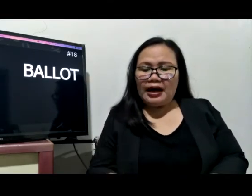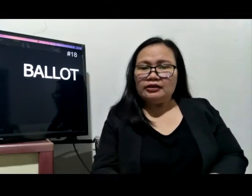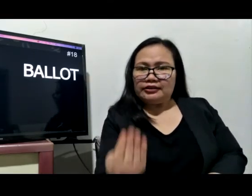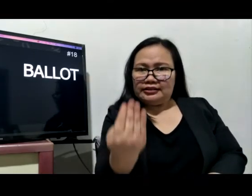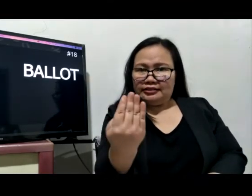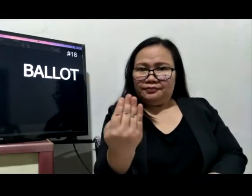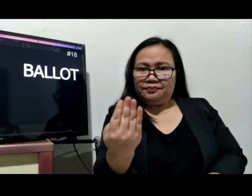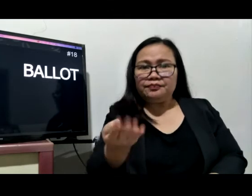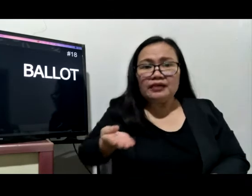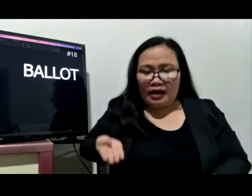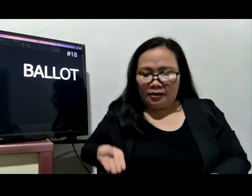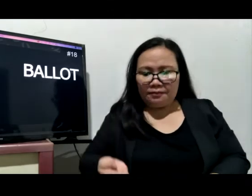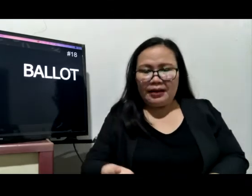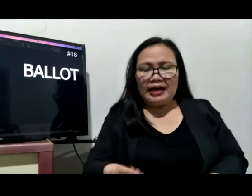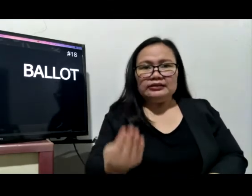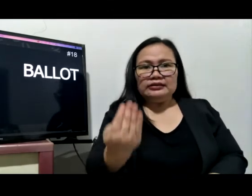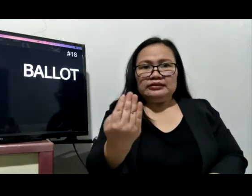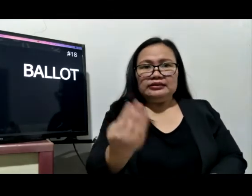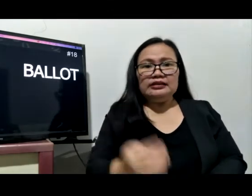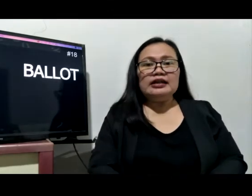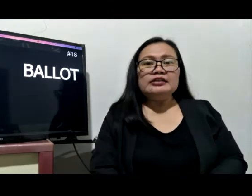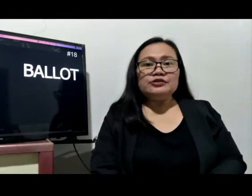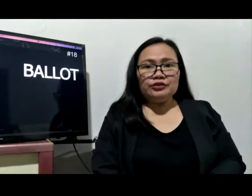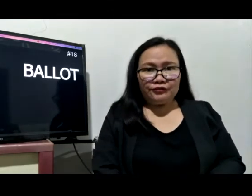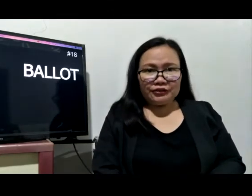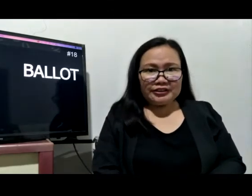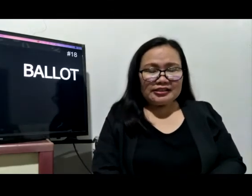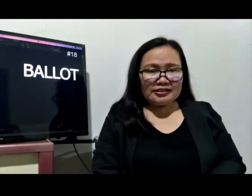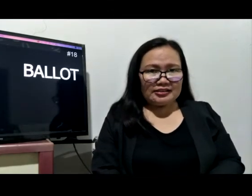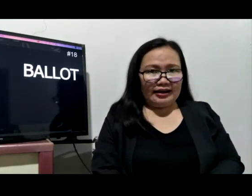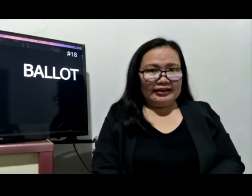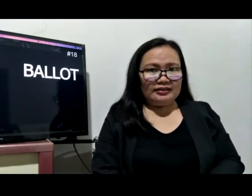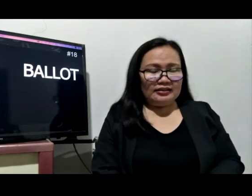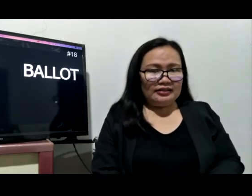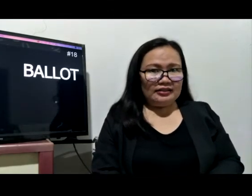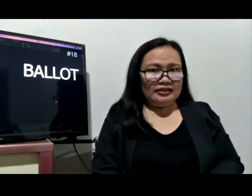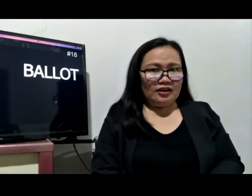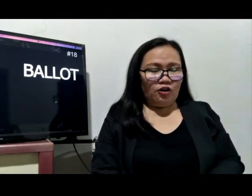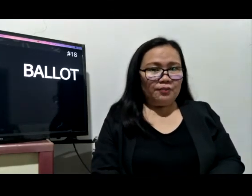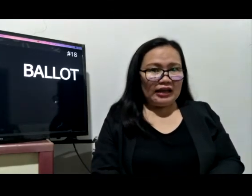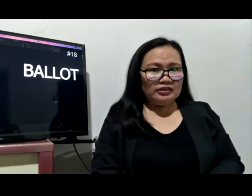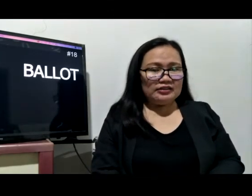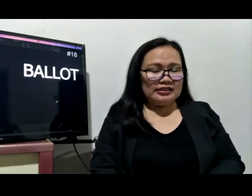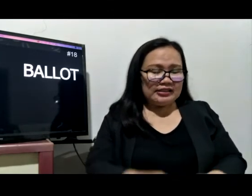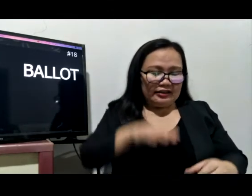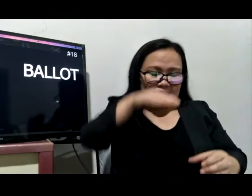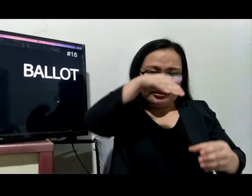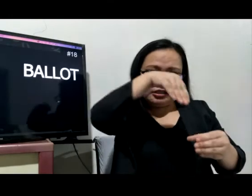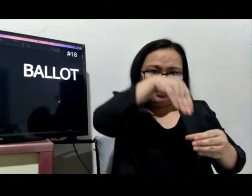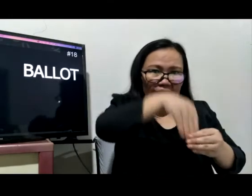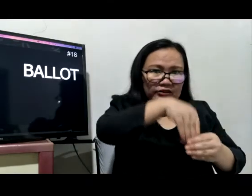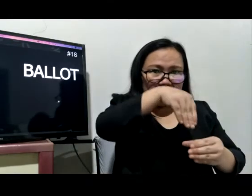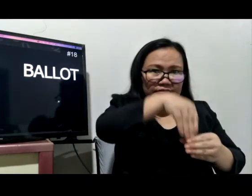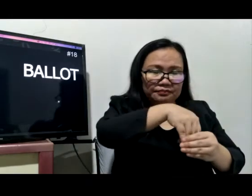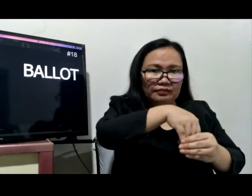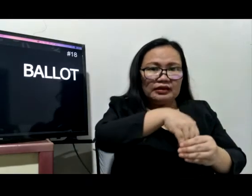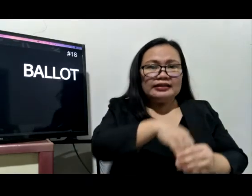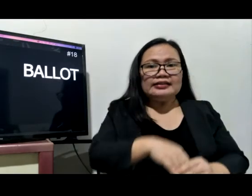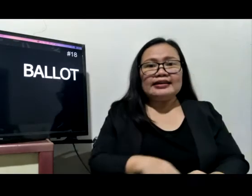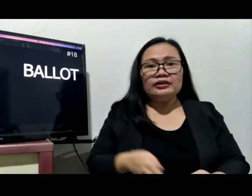ballot. Ballot. So the first sign of ballot is like this, ballot. Second